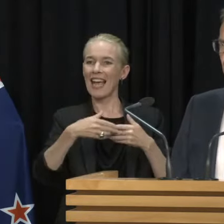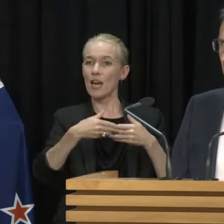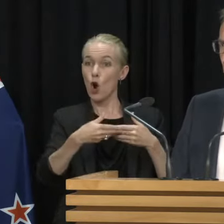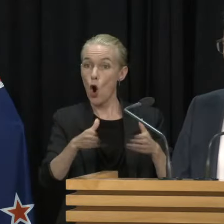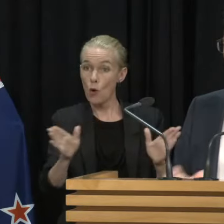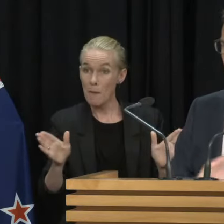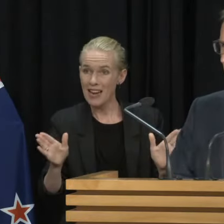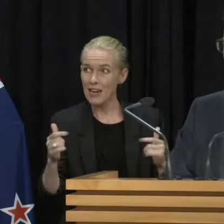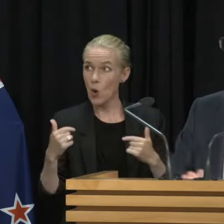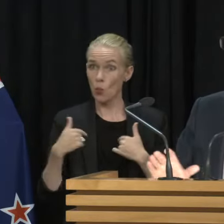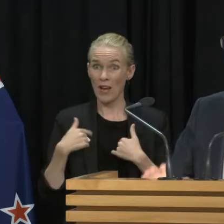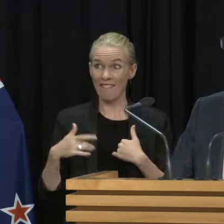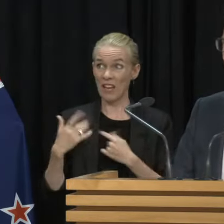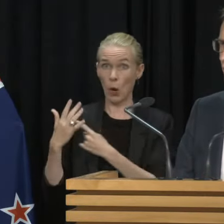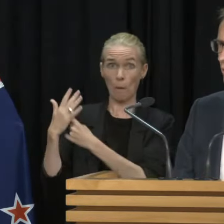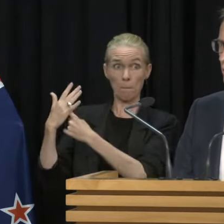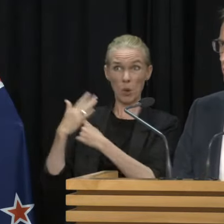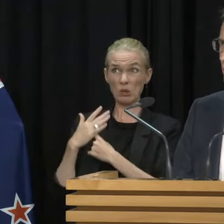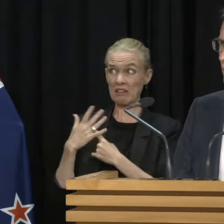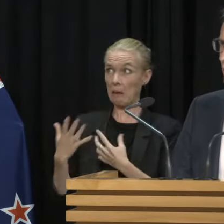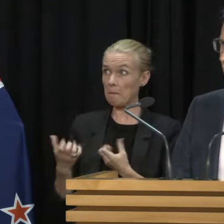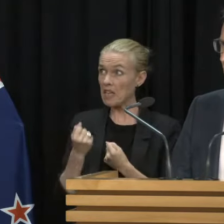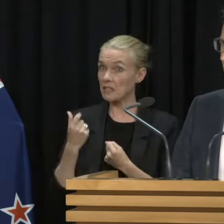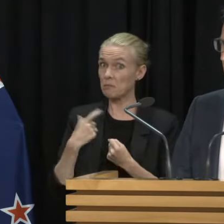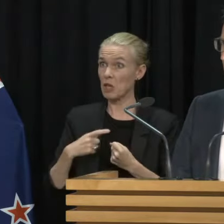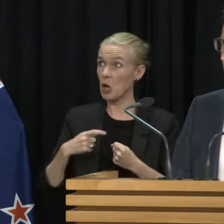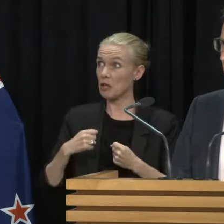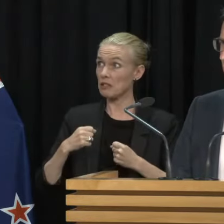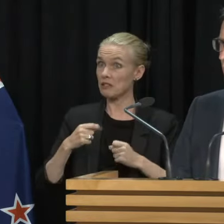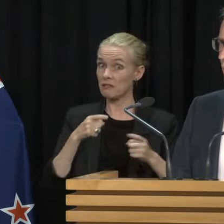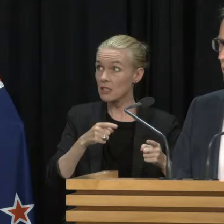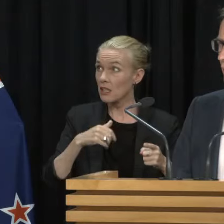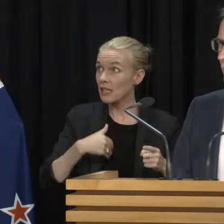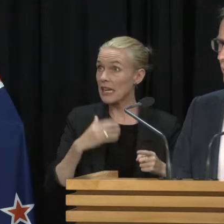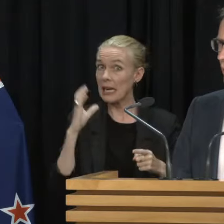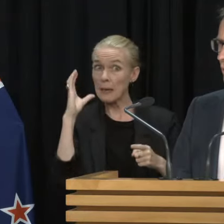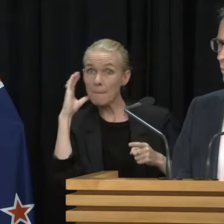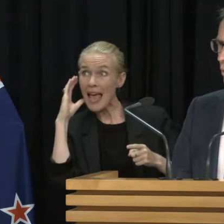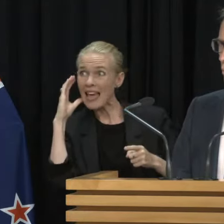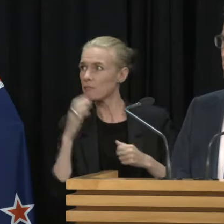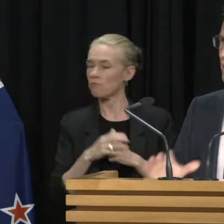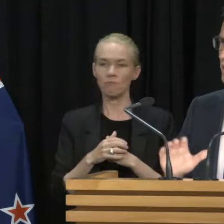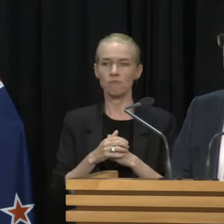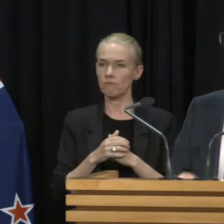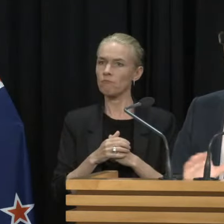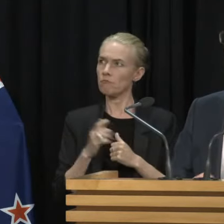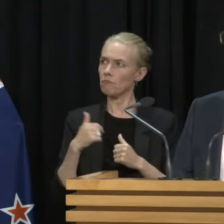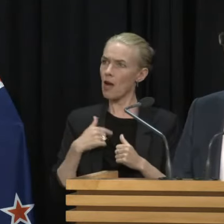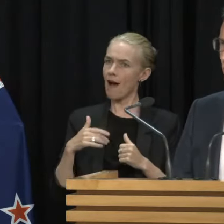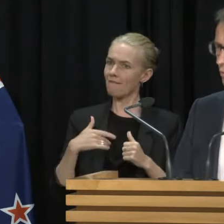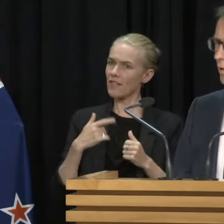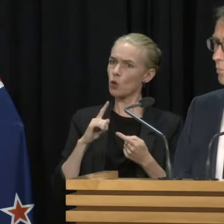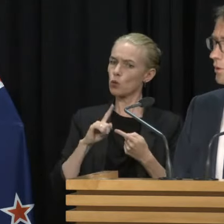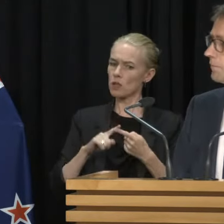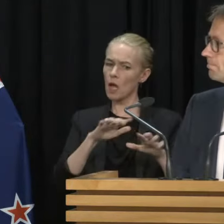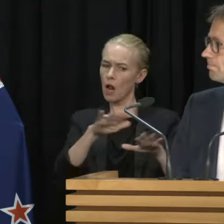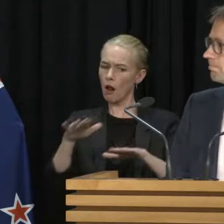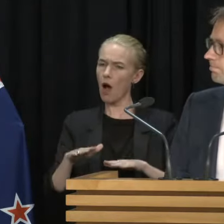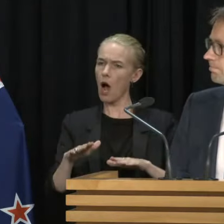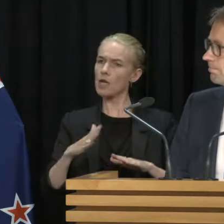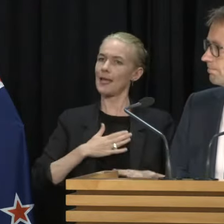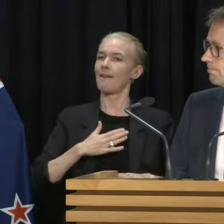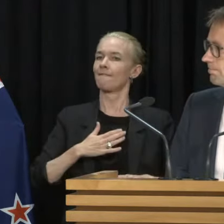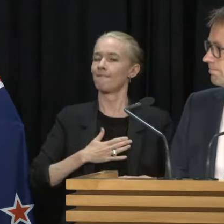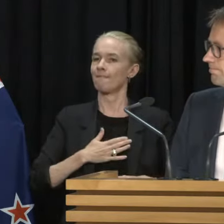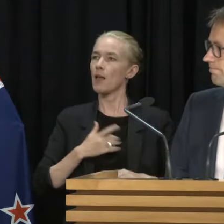in the assessment, and I gave very full advice through to my counterpart at MB on what would need to be in place before it was reopened. this